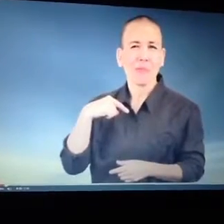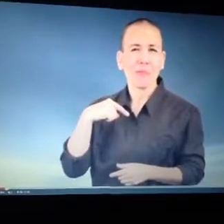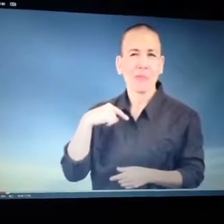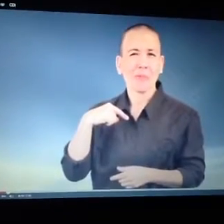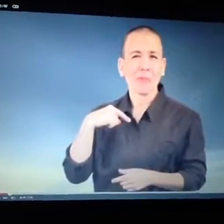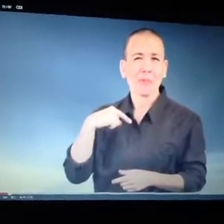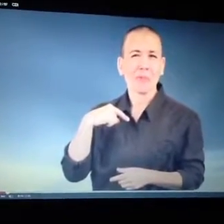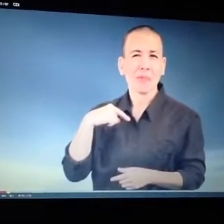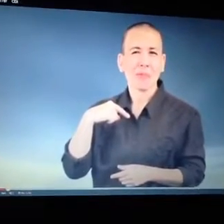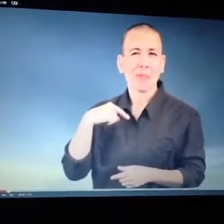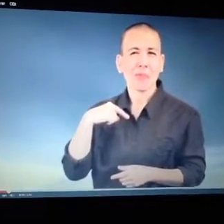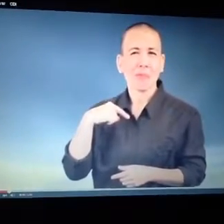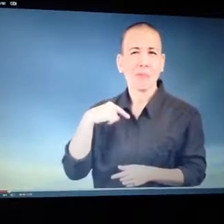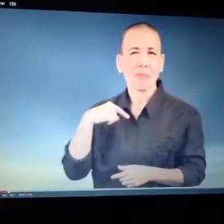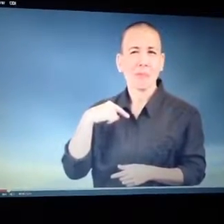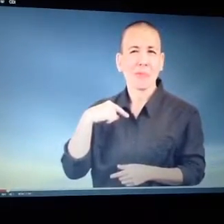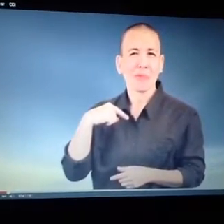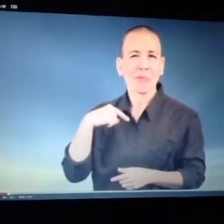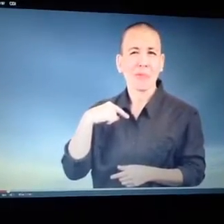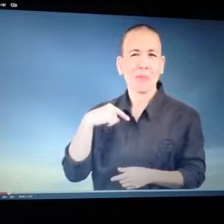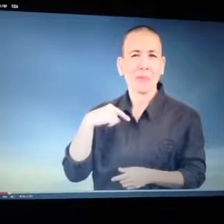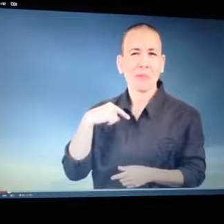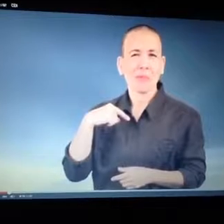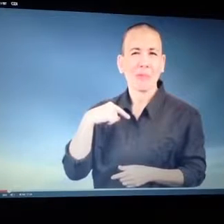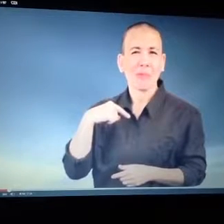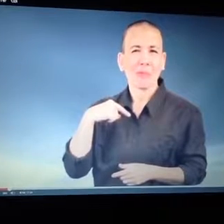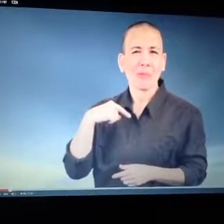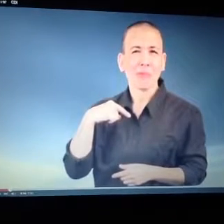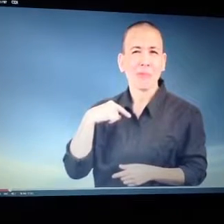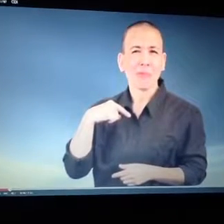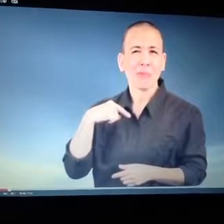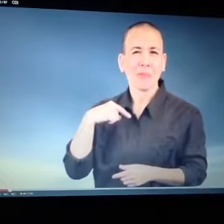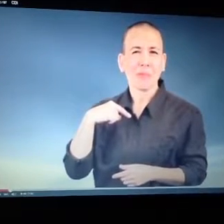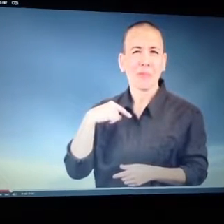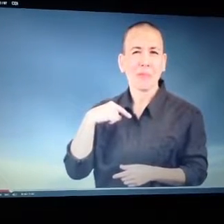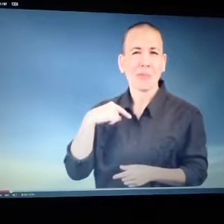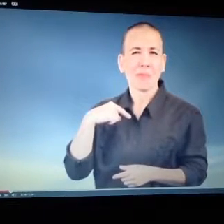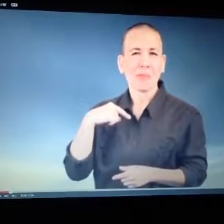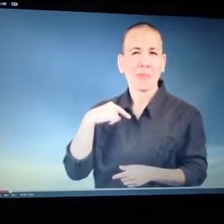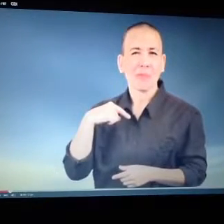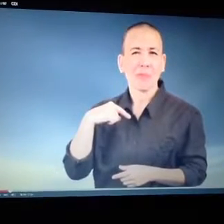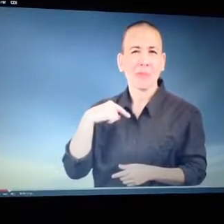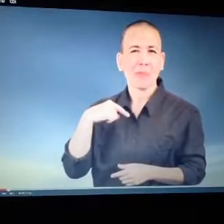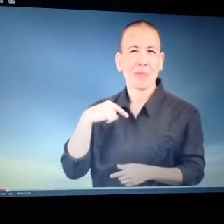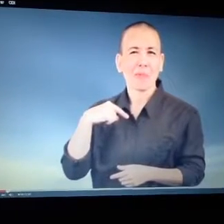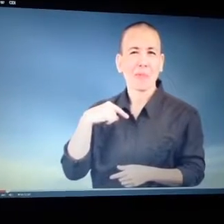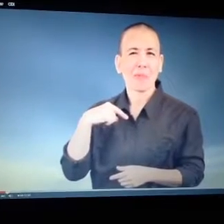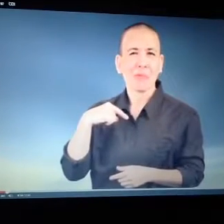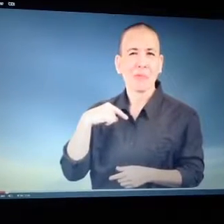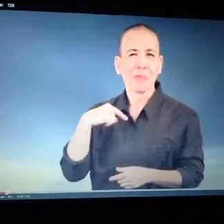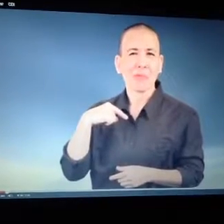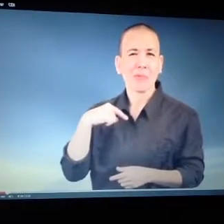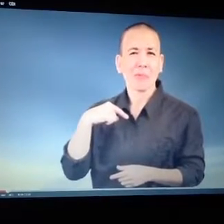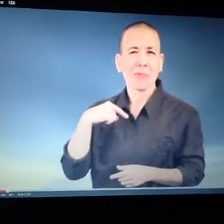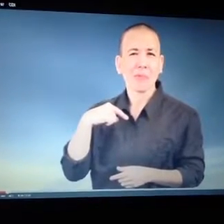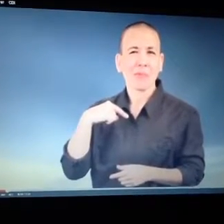So I did some investigating and researching so that I can find the meaning of what is a CDI, what are their